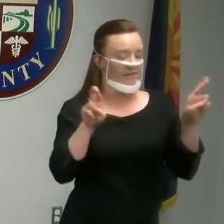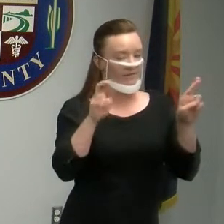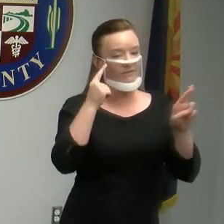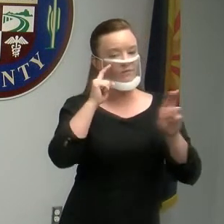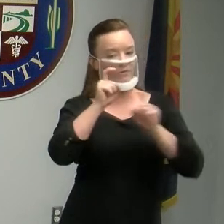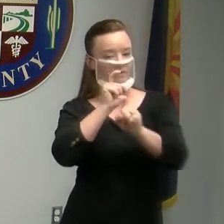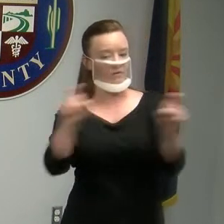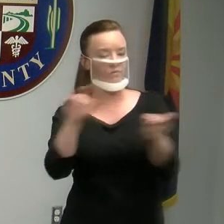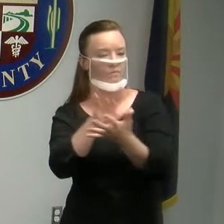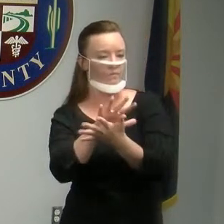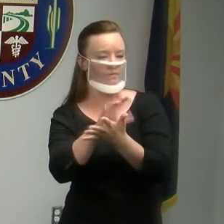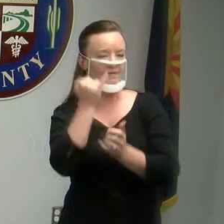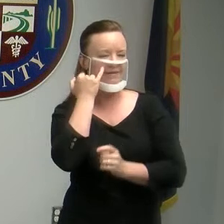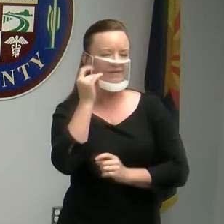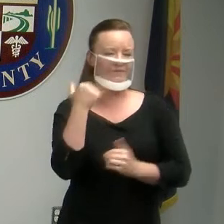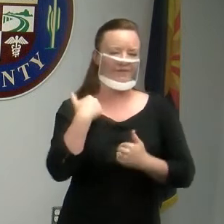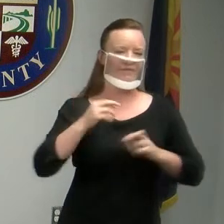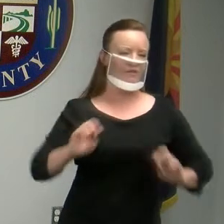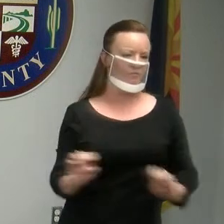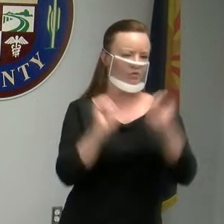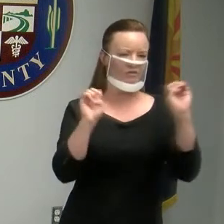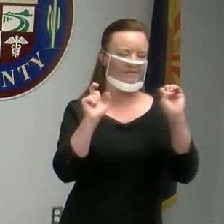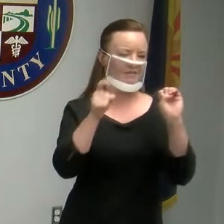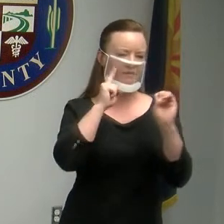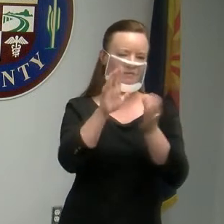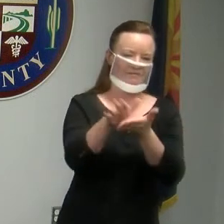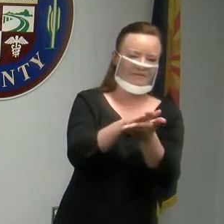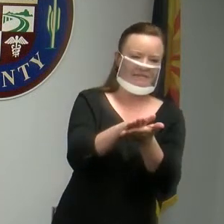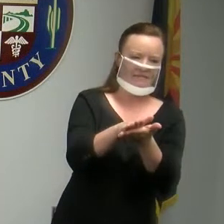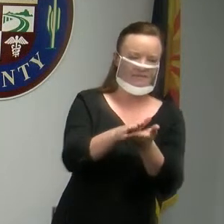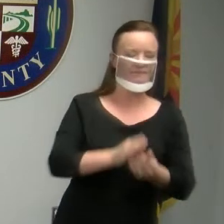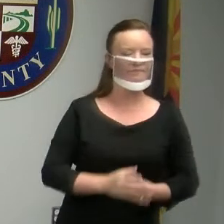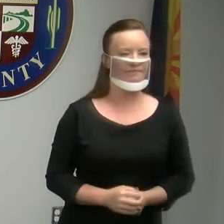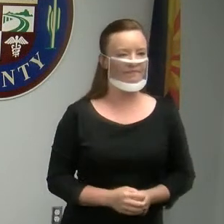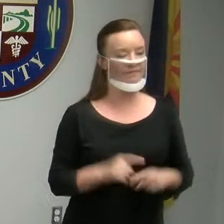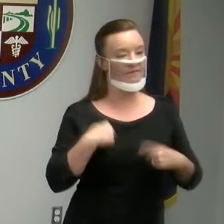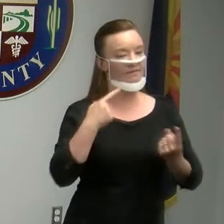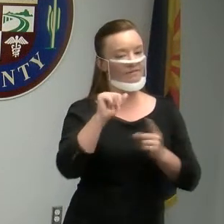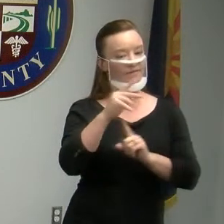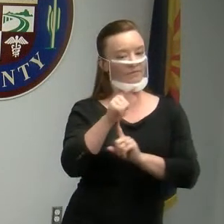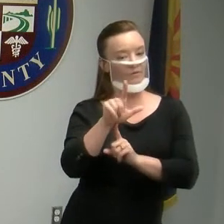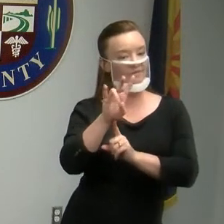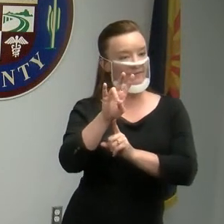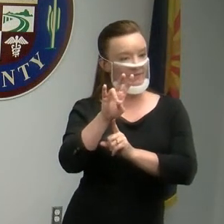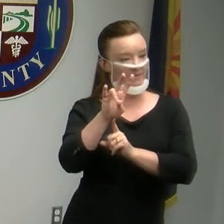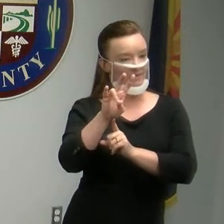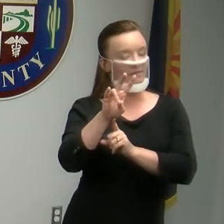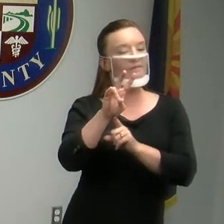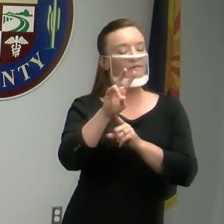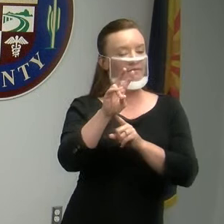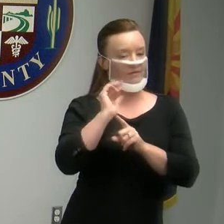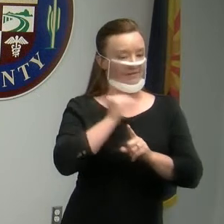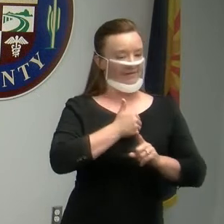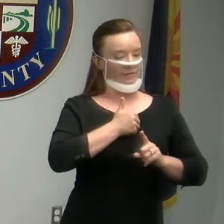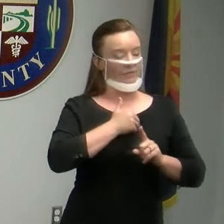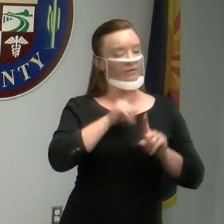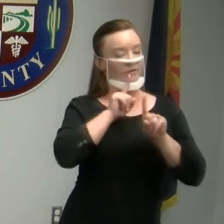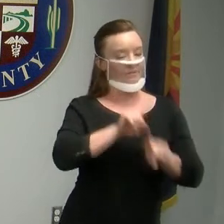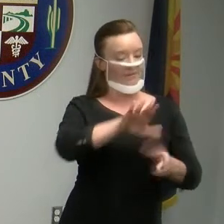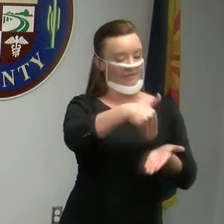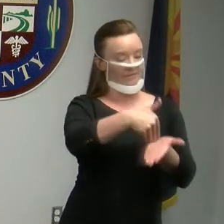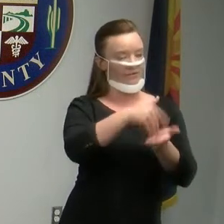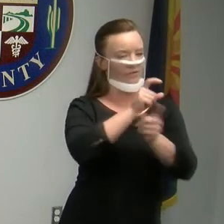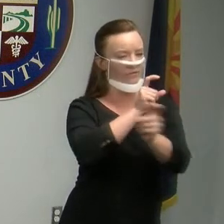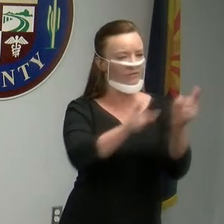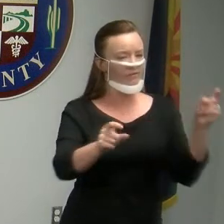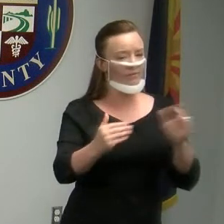needs. Since April 7th of this year, the Unified Command has distributed over 2 million pieces of PPE